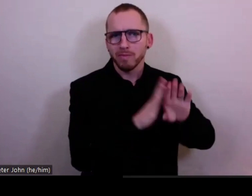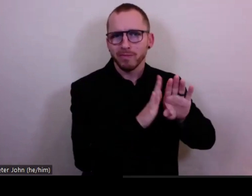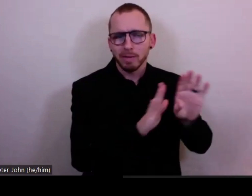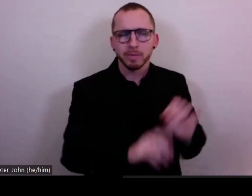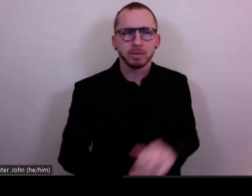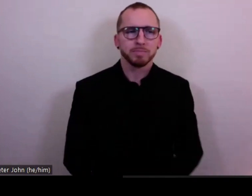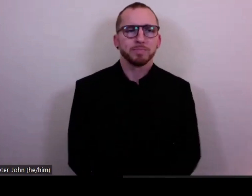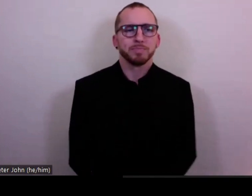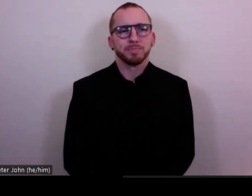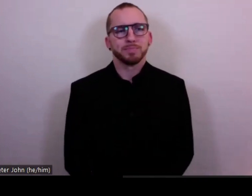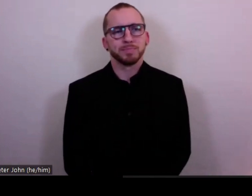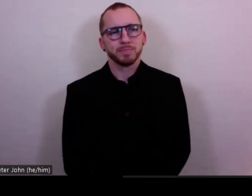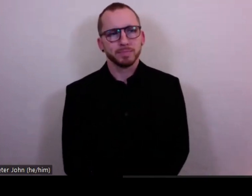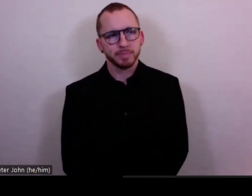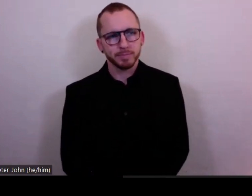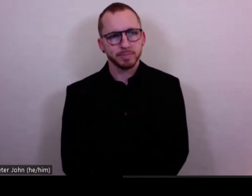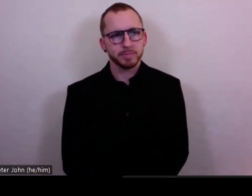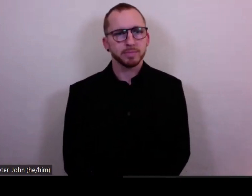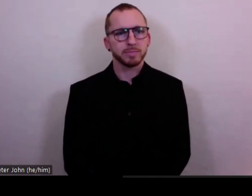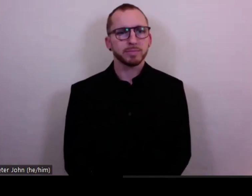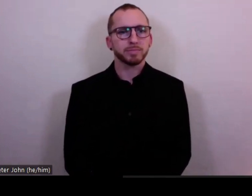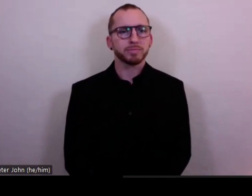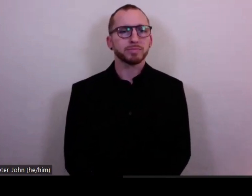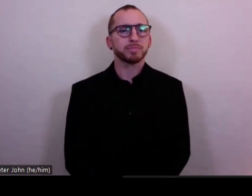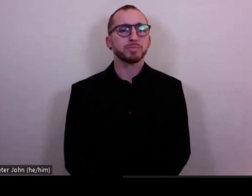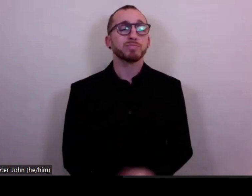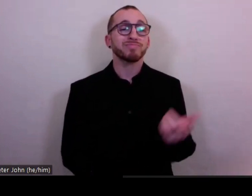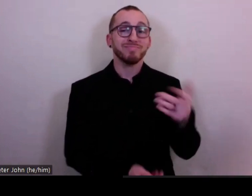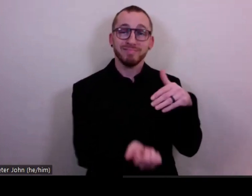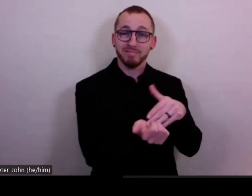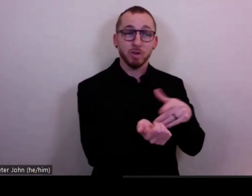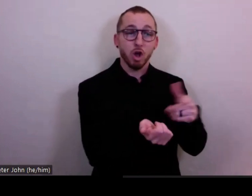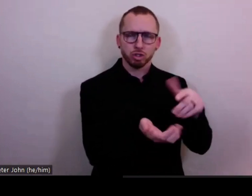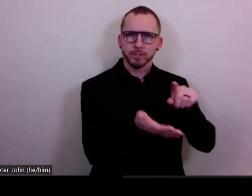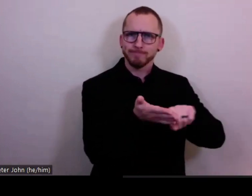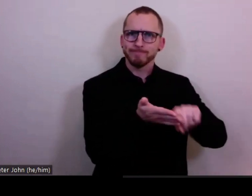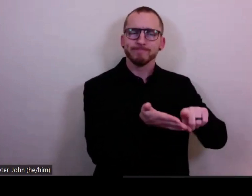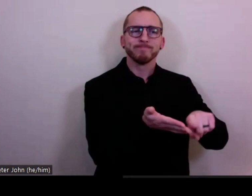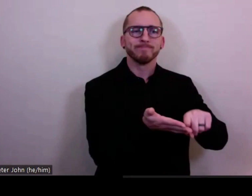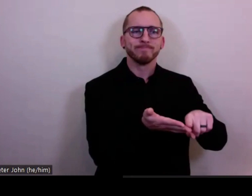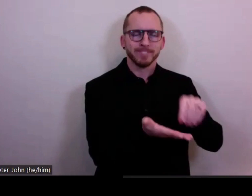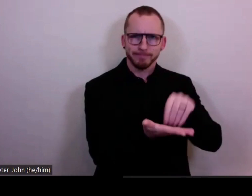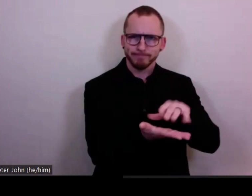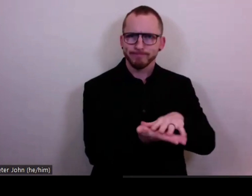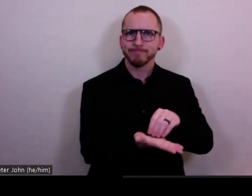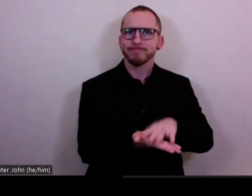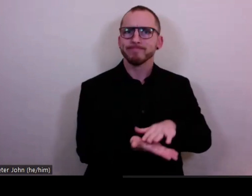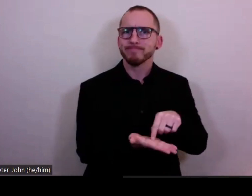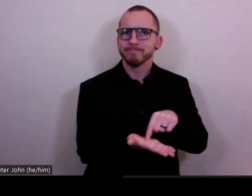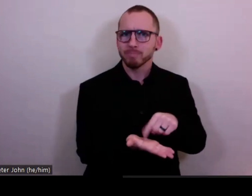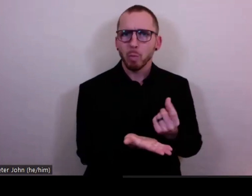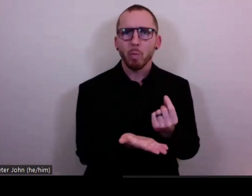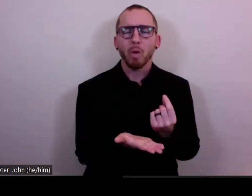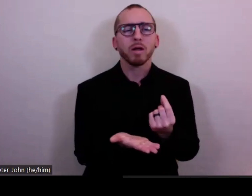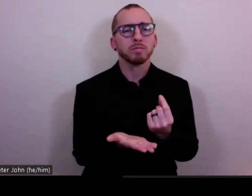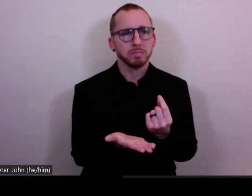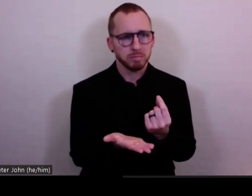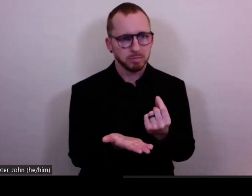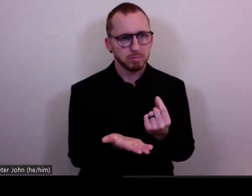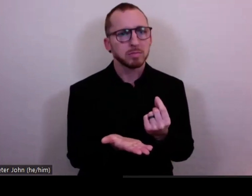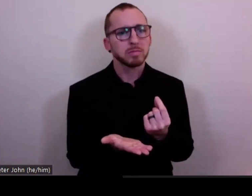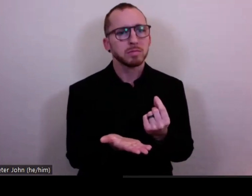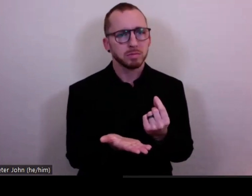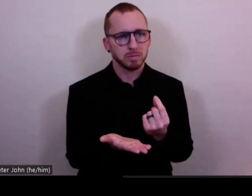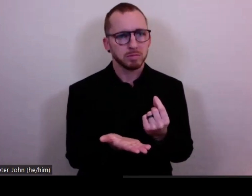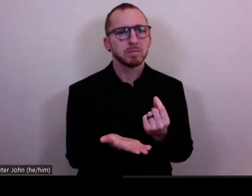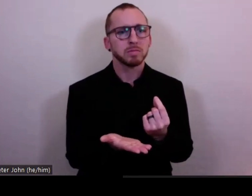writes in some of his documentation and his research that nothing else that Dr. Tronick and Weinberg were